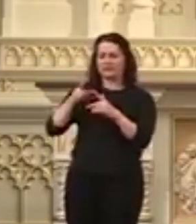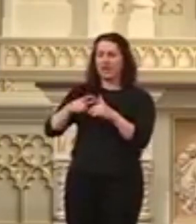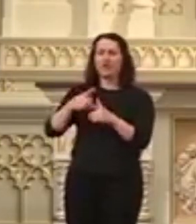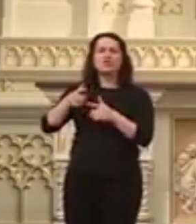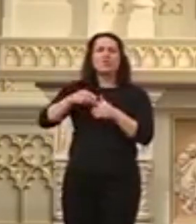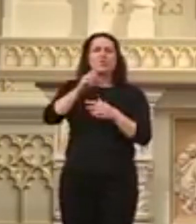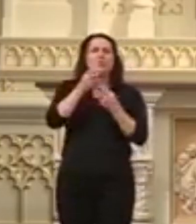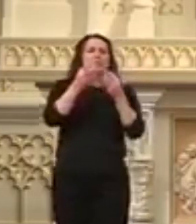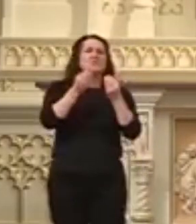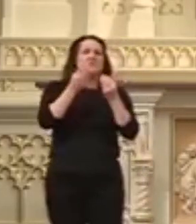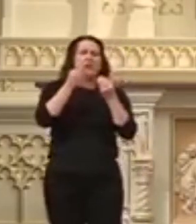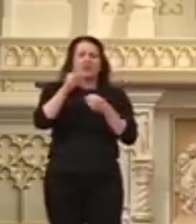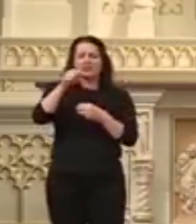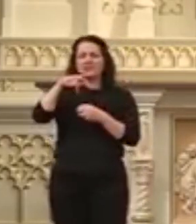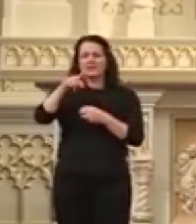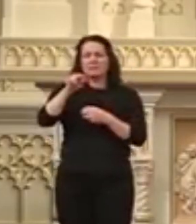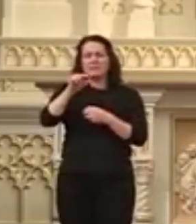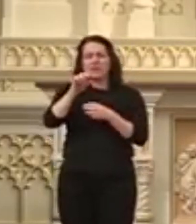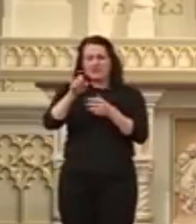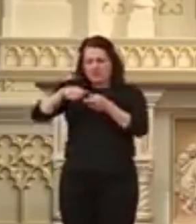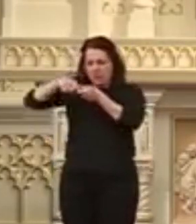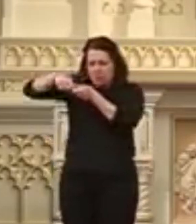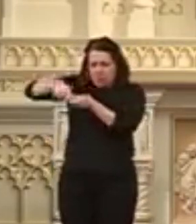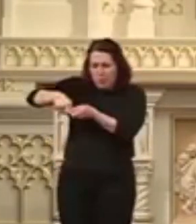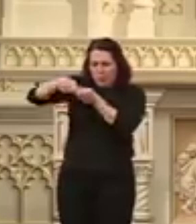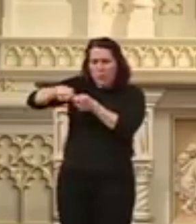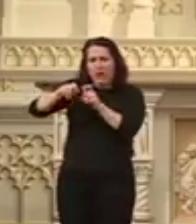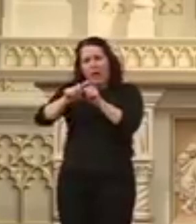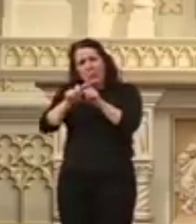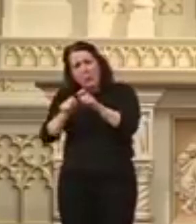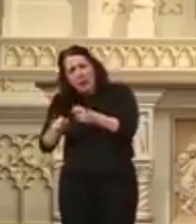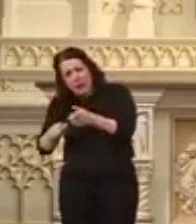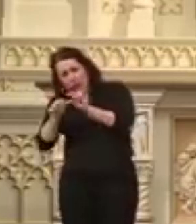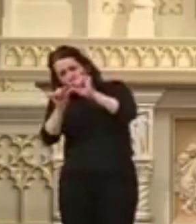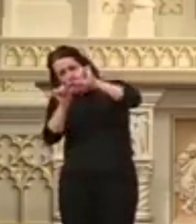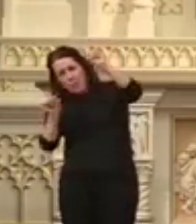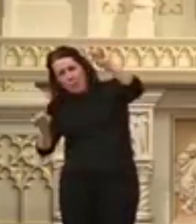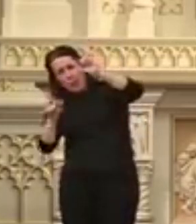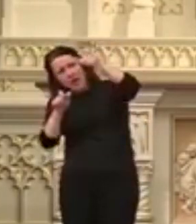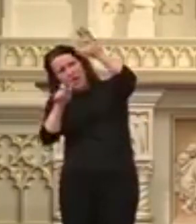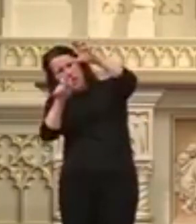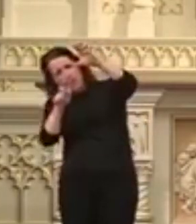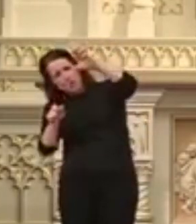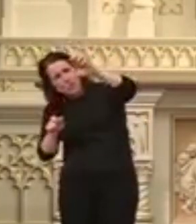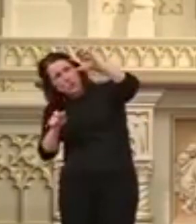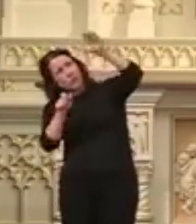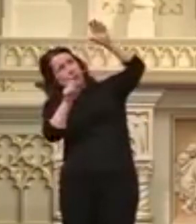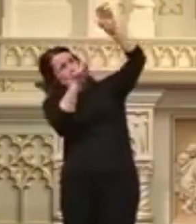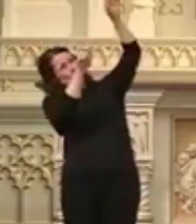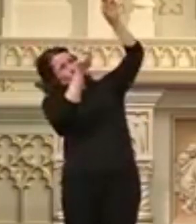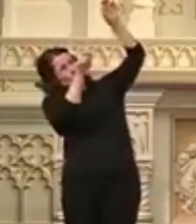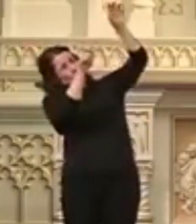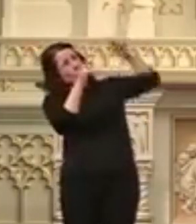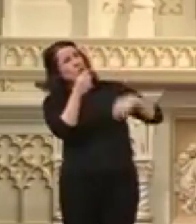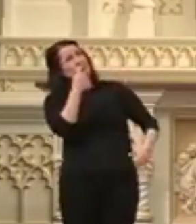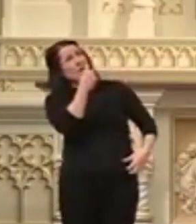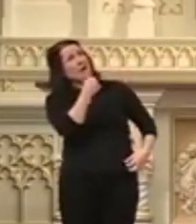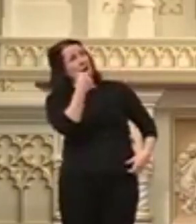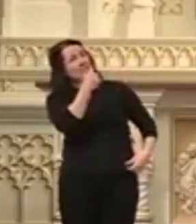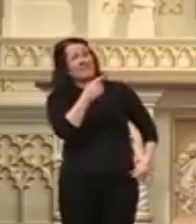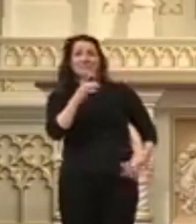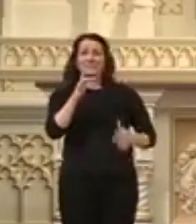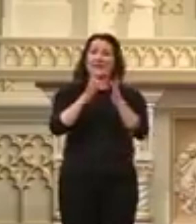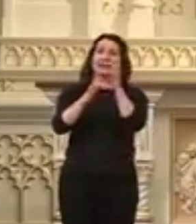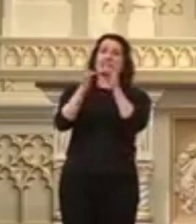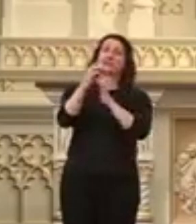sponge soaked in wine on a sprig of hyssop and put it up to his mouth. When Jesus had taken the wine,